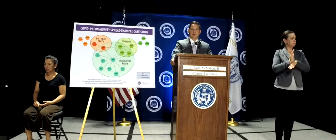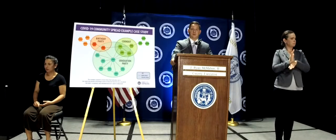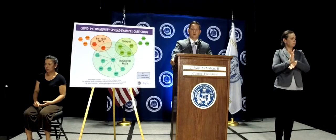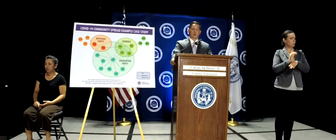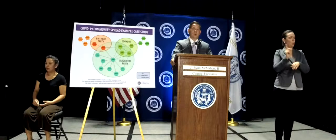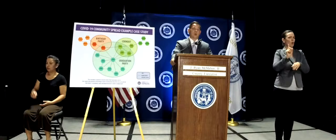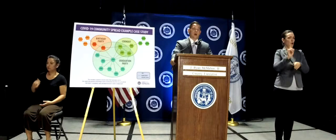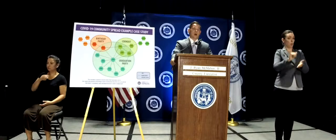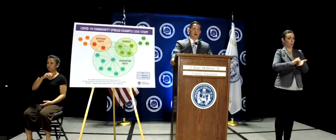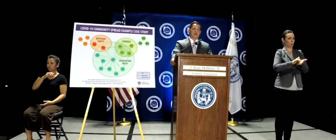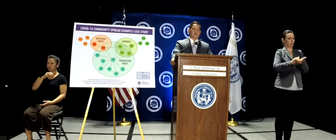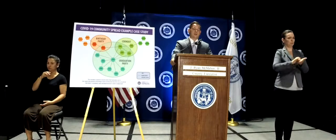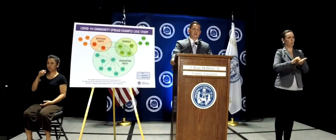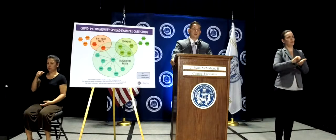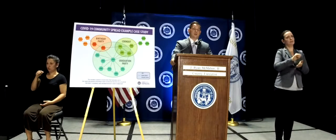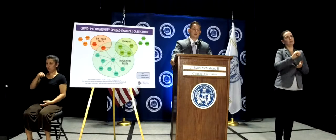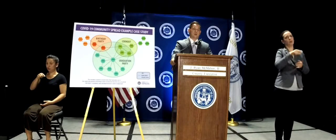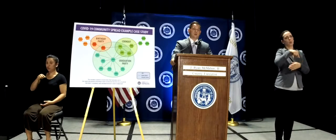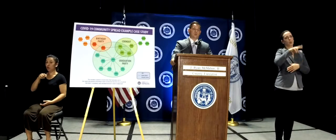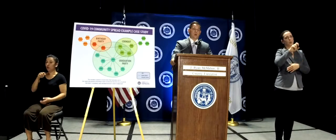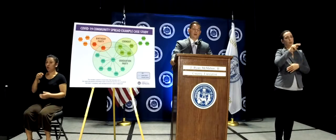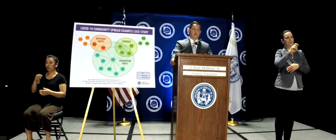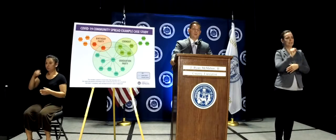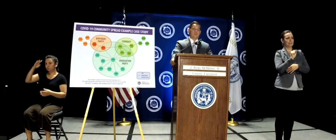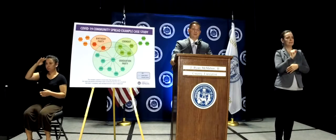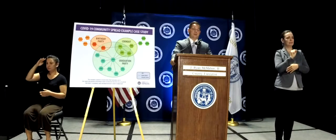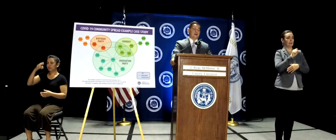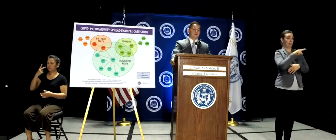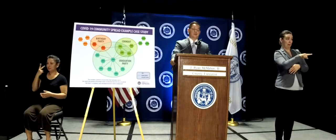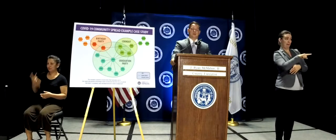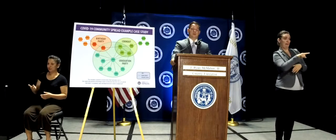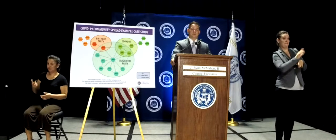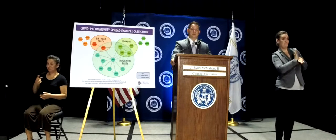I mean, so I think